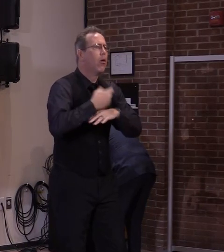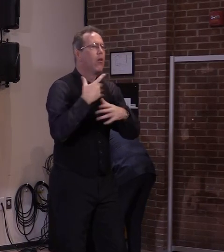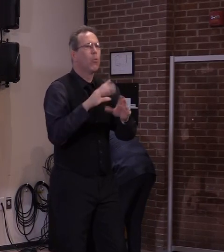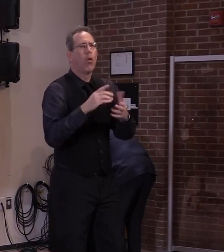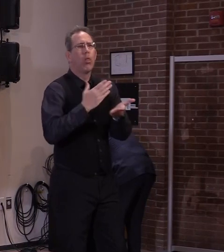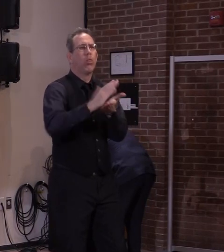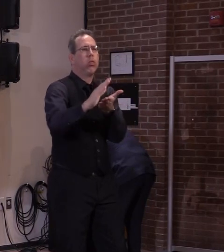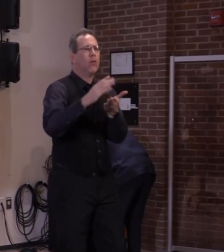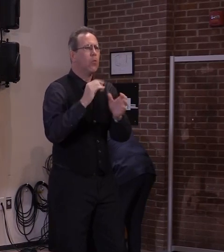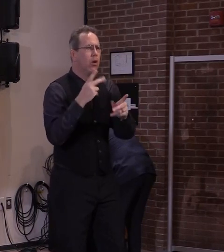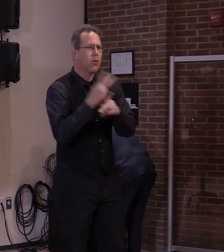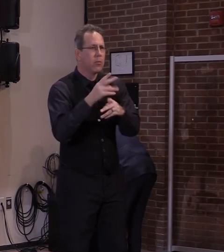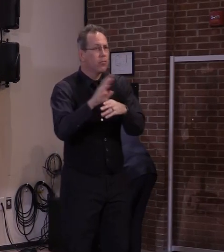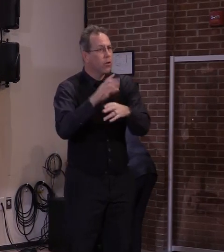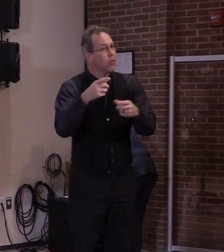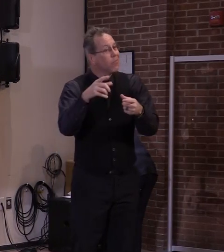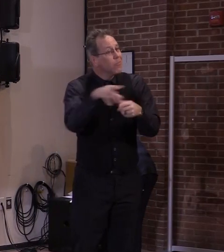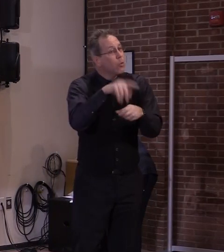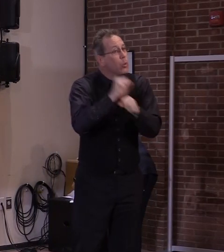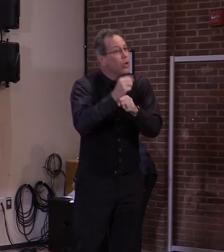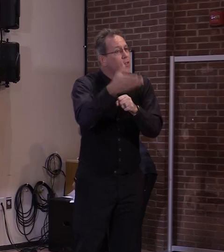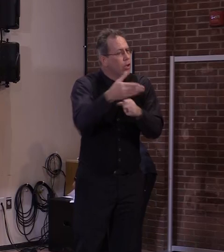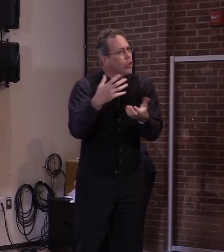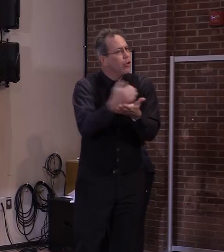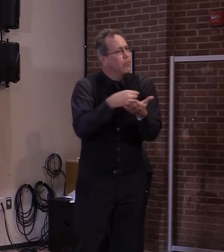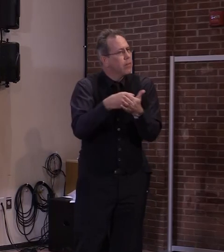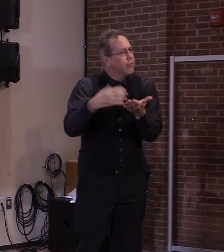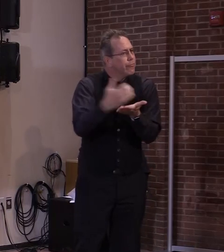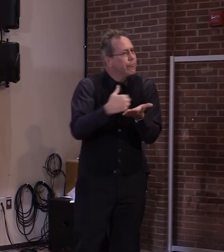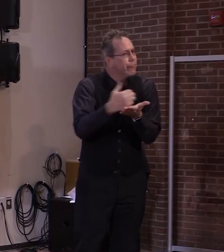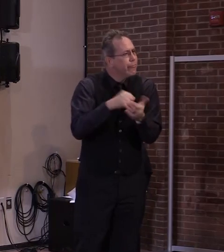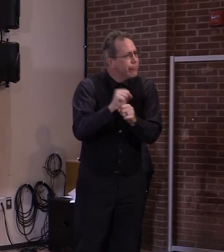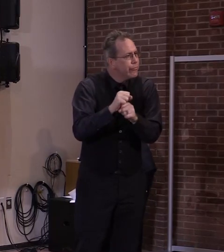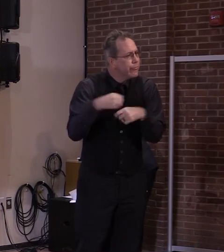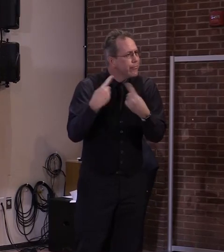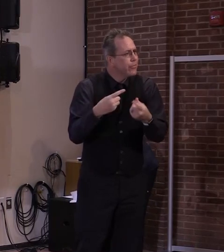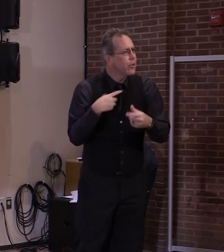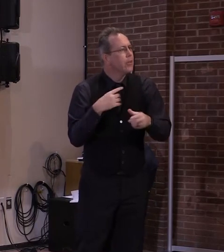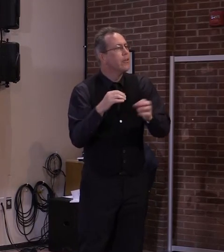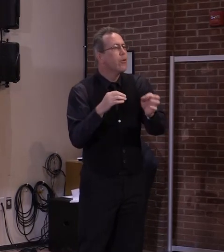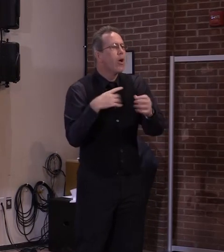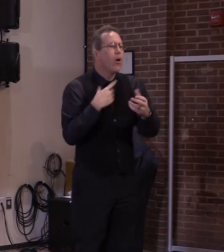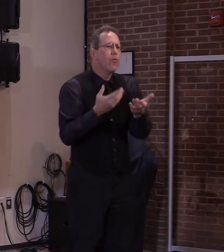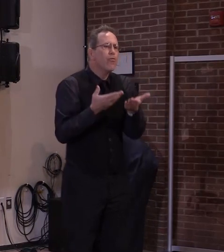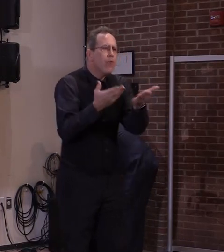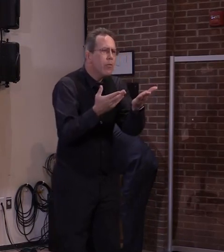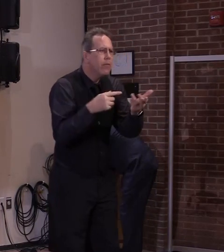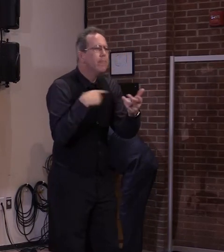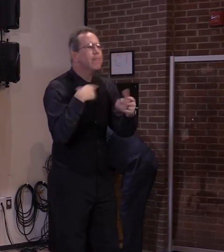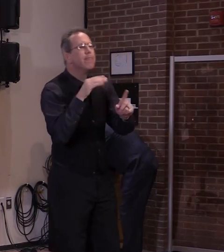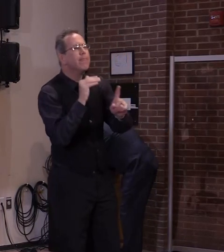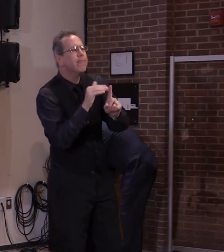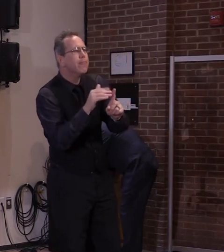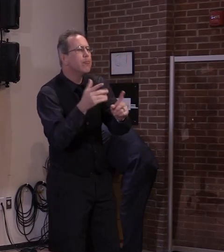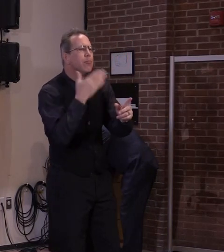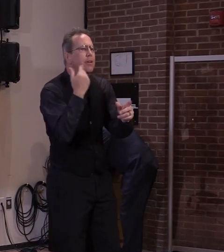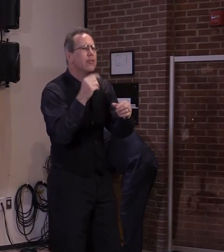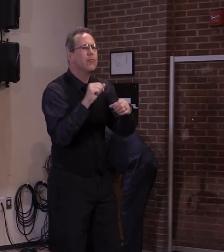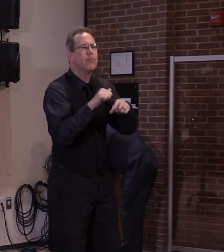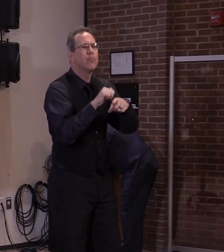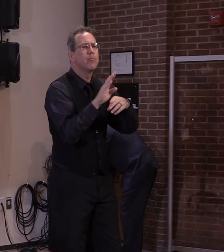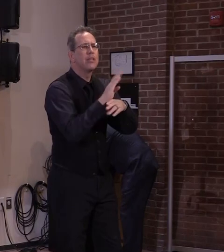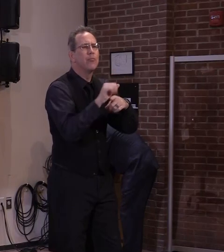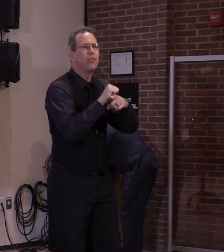want to reiterate that our intention was to offer recommendations for best practices for workplace safety and tips